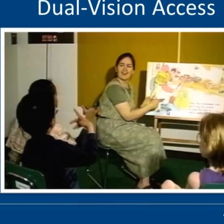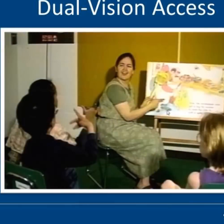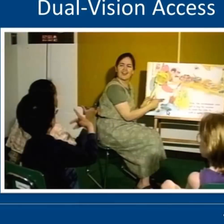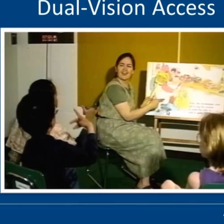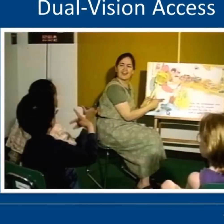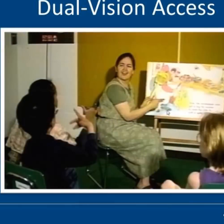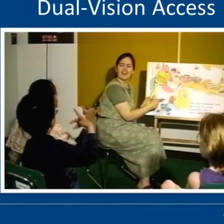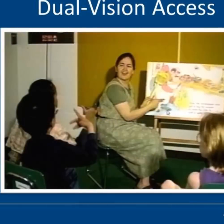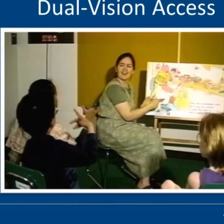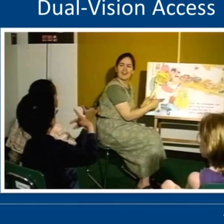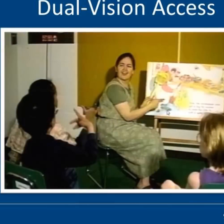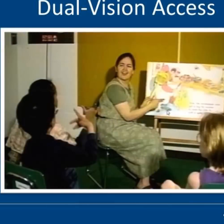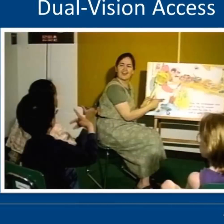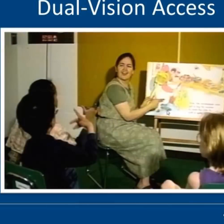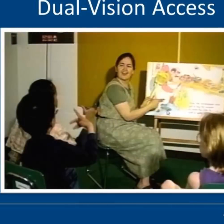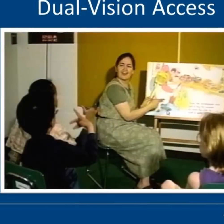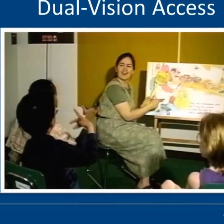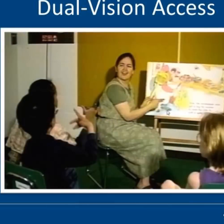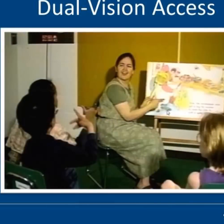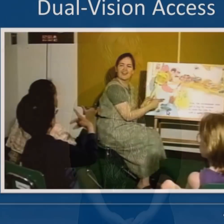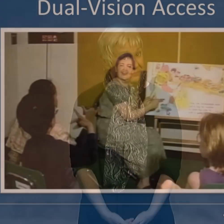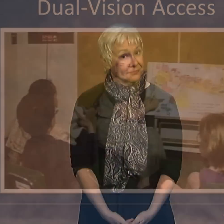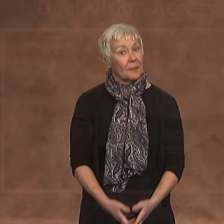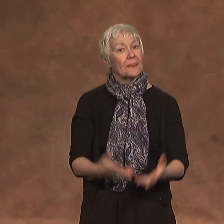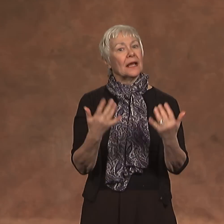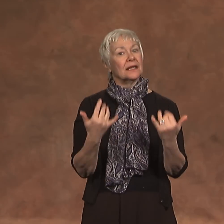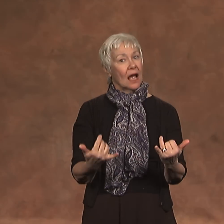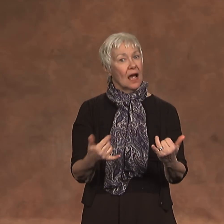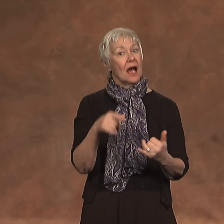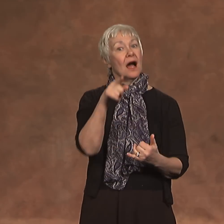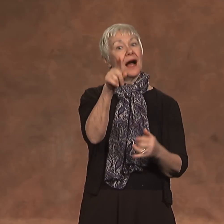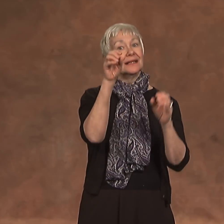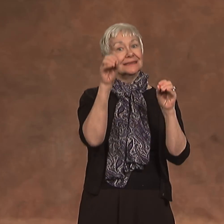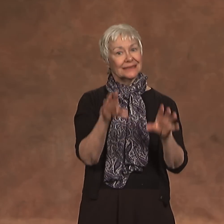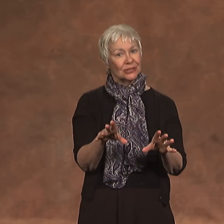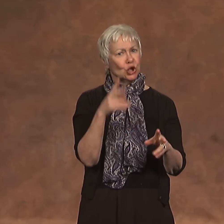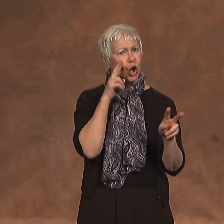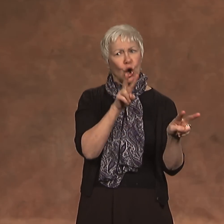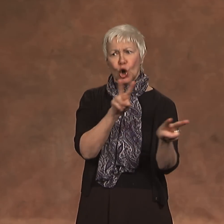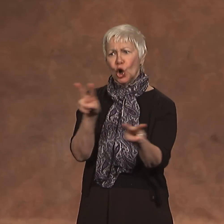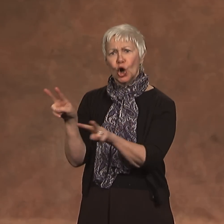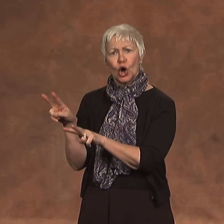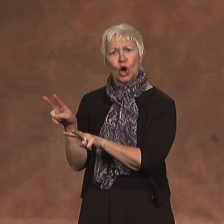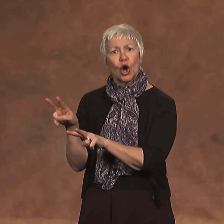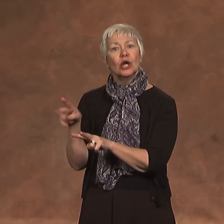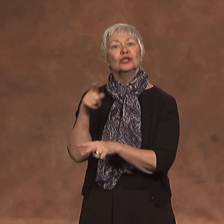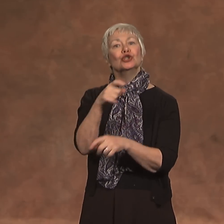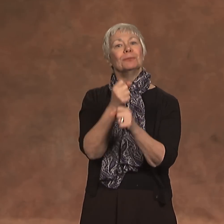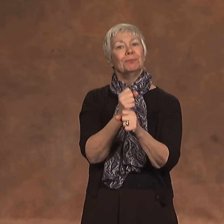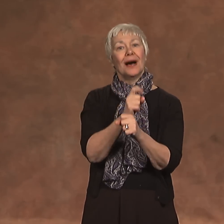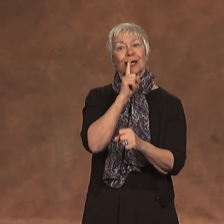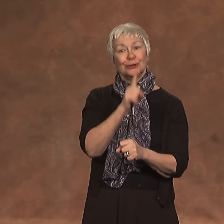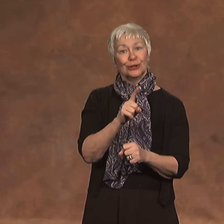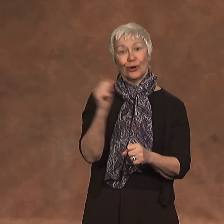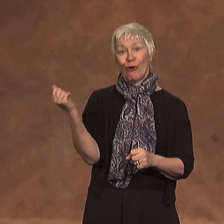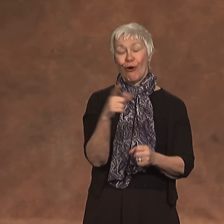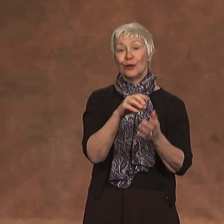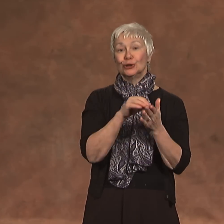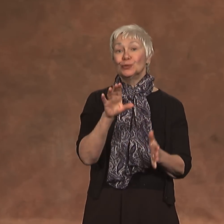The teacher is looking across the entire group of students to ensure that